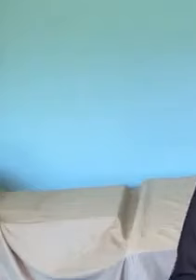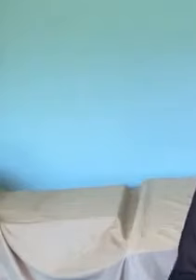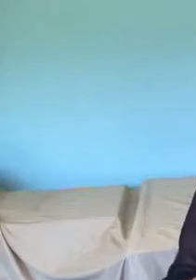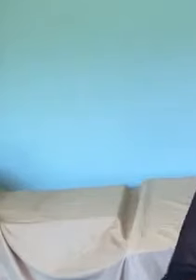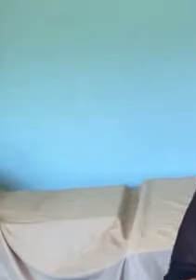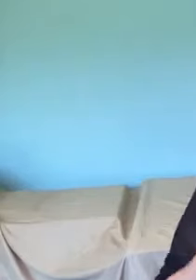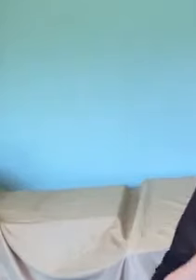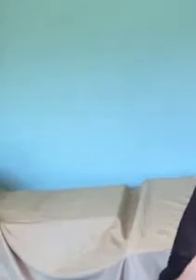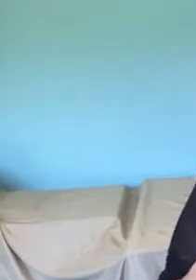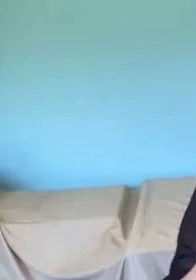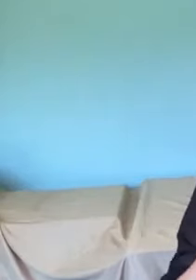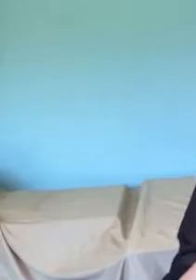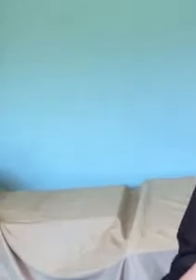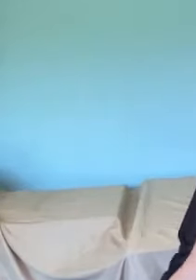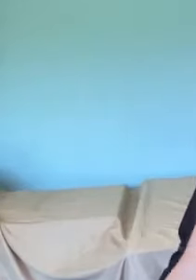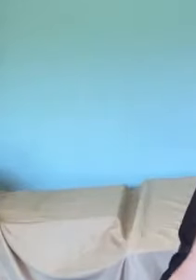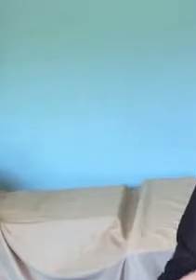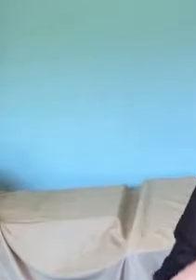easier.